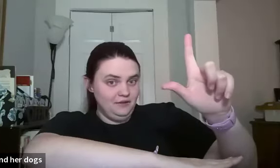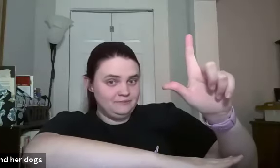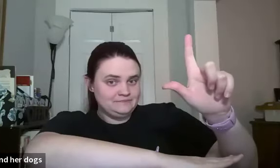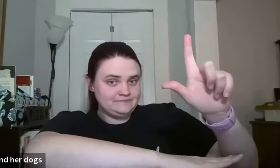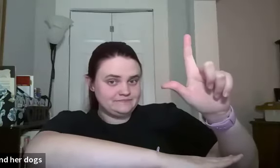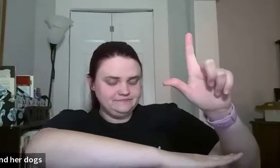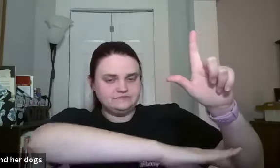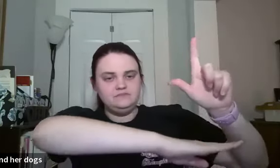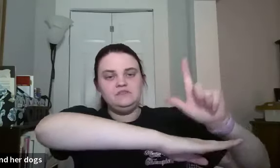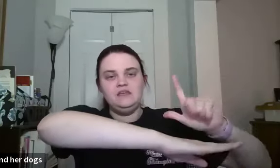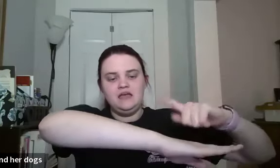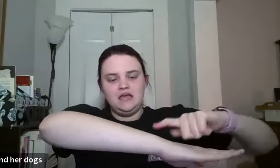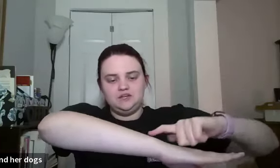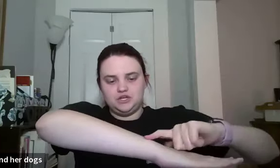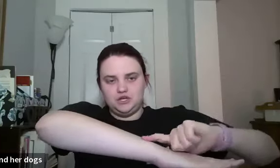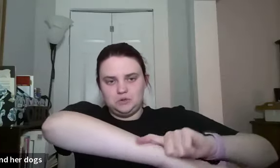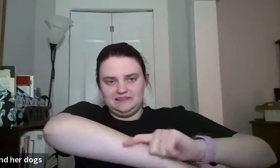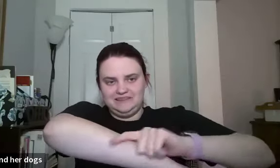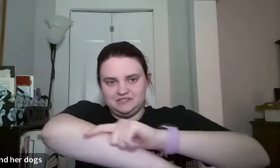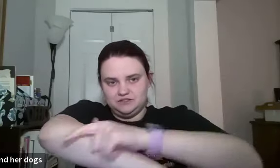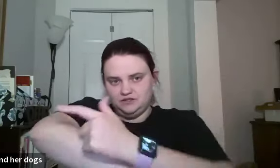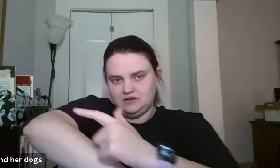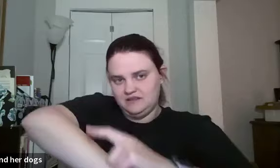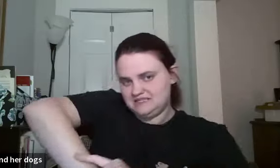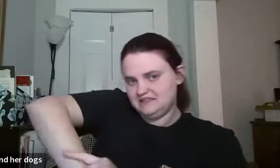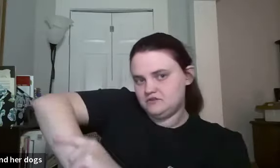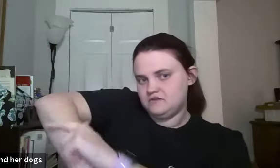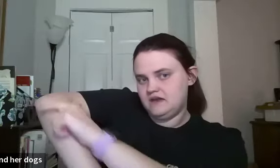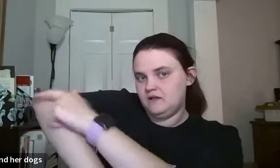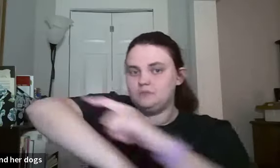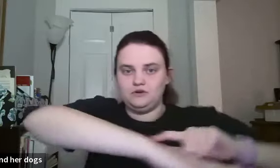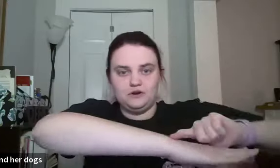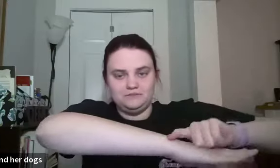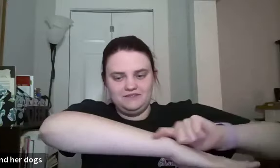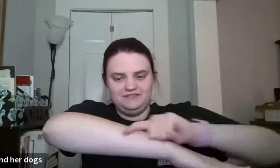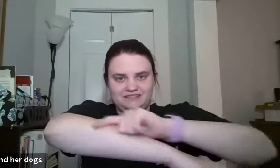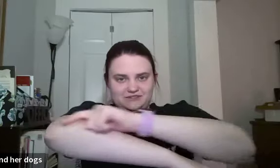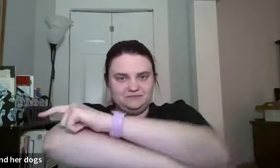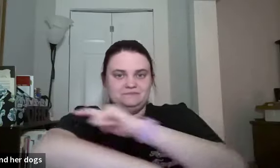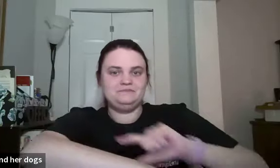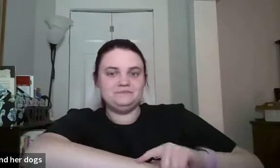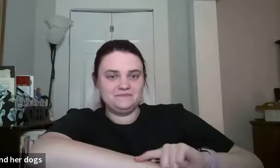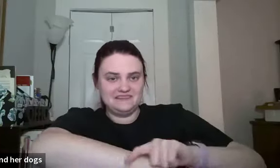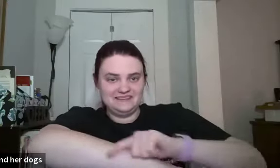L, and you're going to go lizard. So you're going to like slither the L up your arm. Lizard,